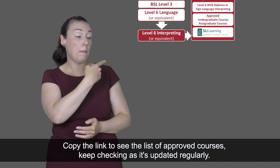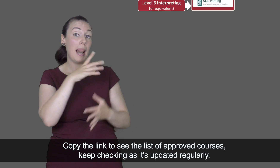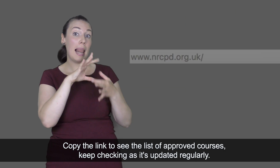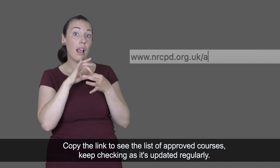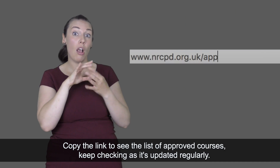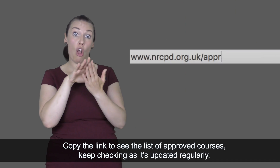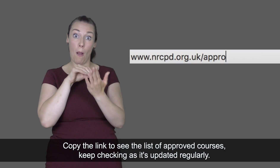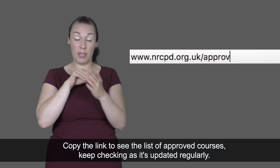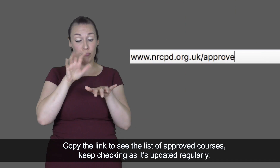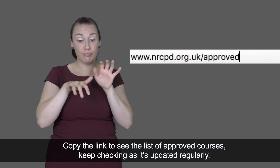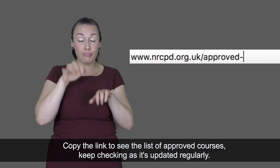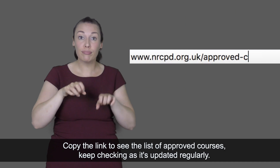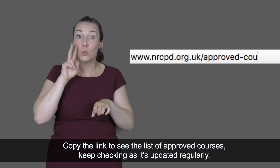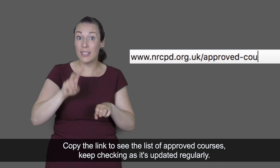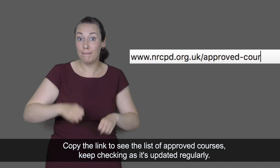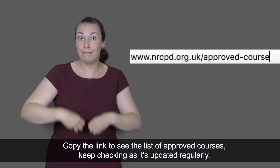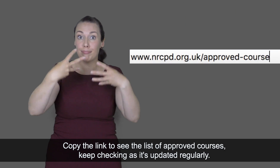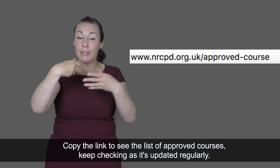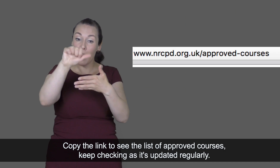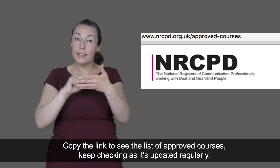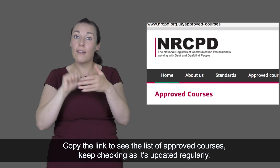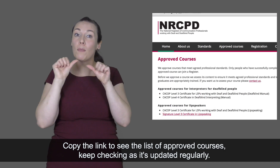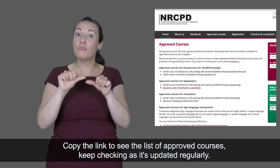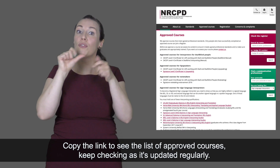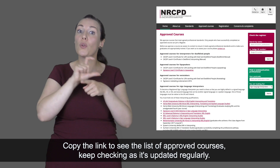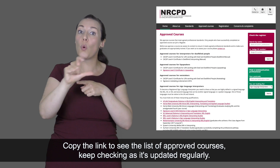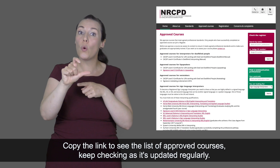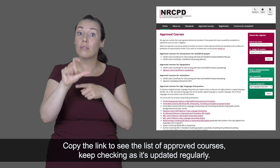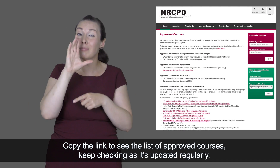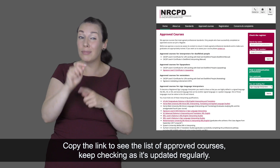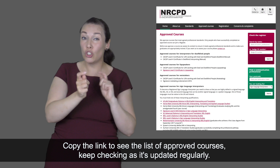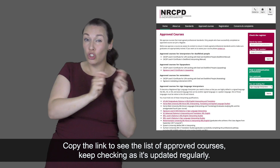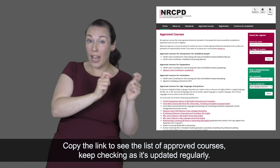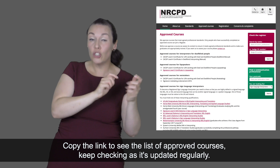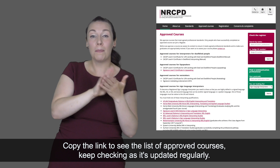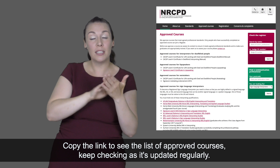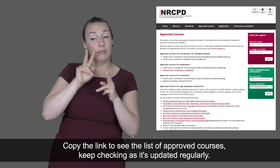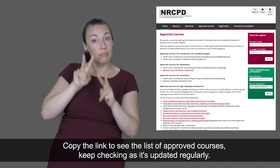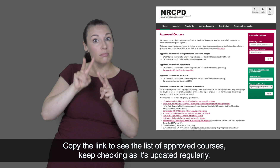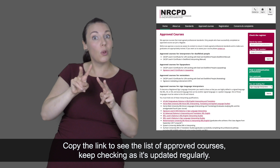Copy the link to see the list of approved courses. Keep checking as it's updated regularly.